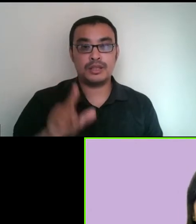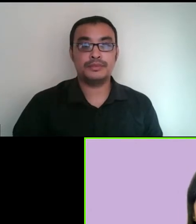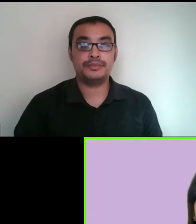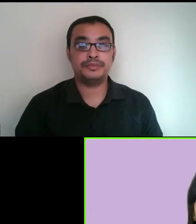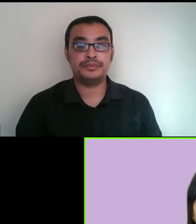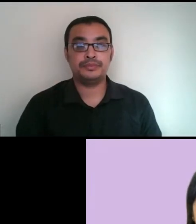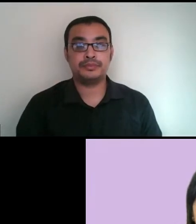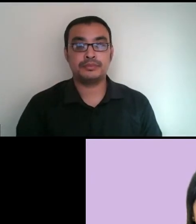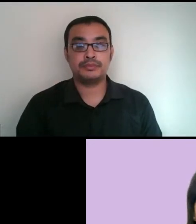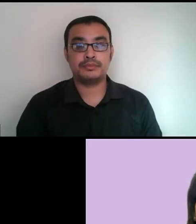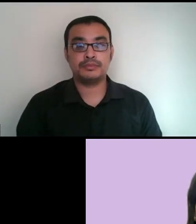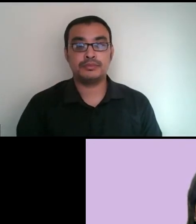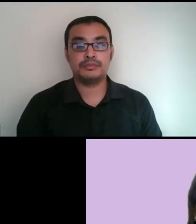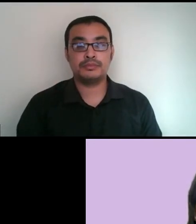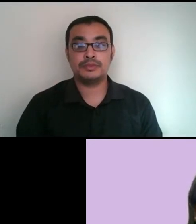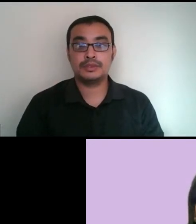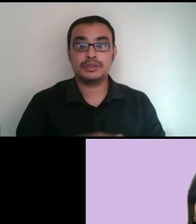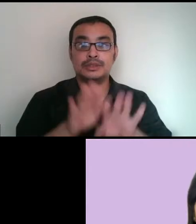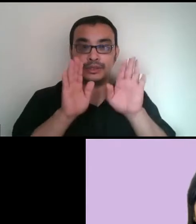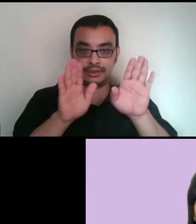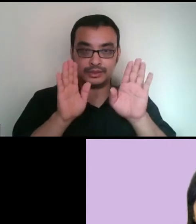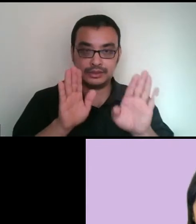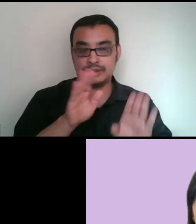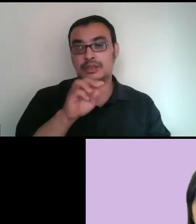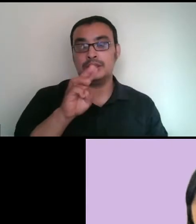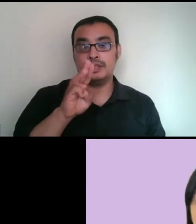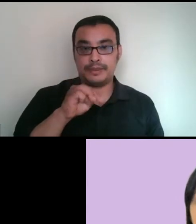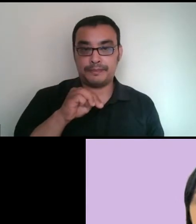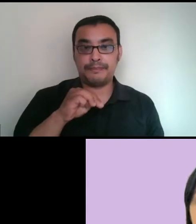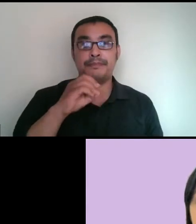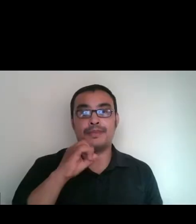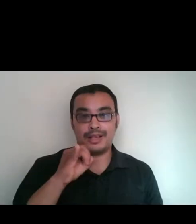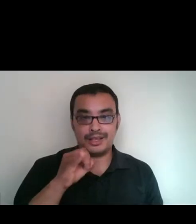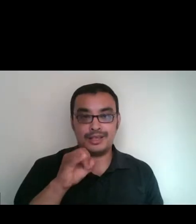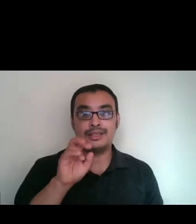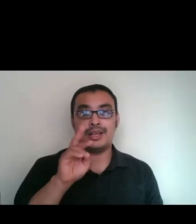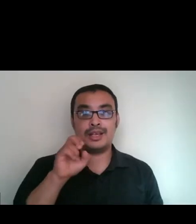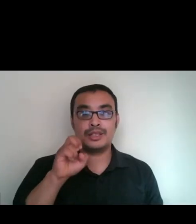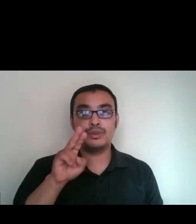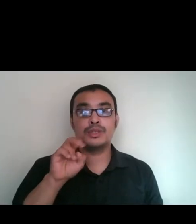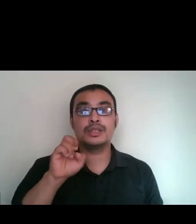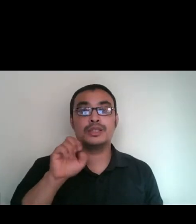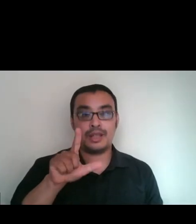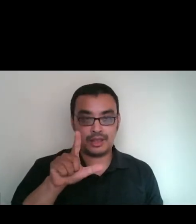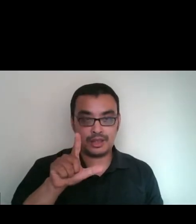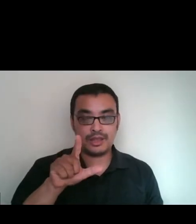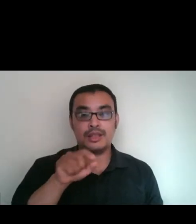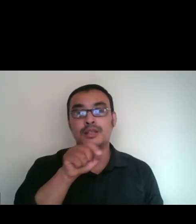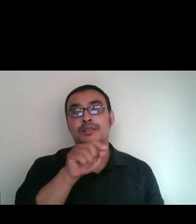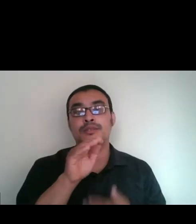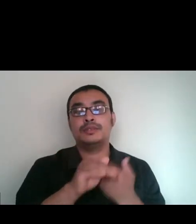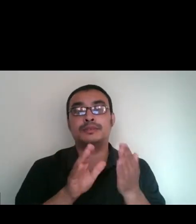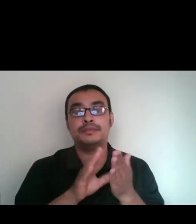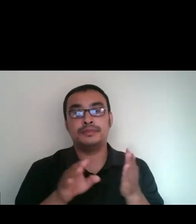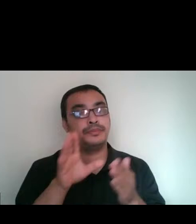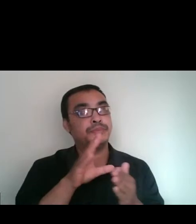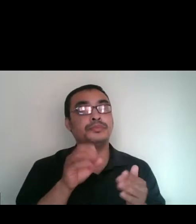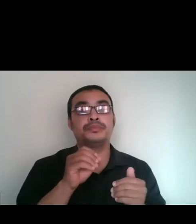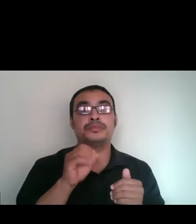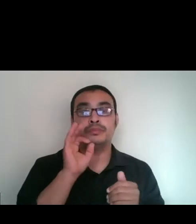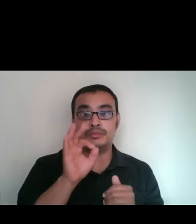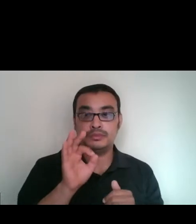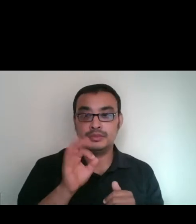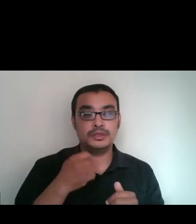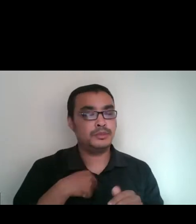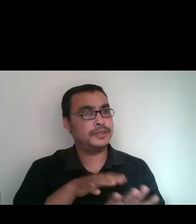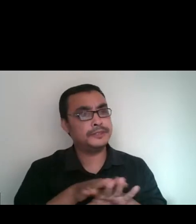from whom should I start. I really would like to thank each of you for your really active and great participation, for all your